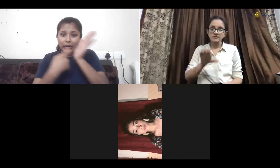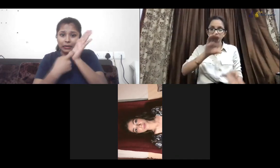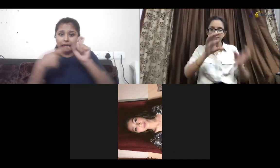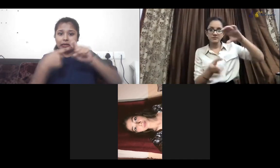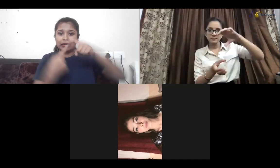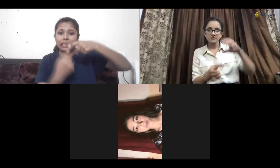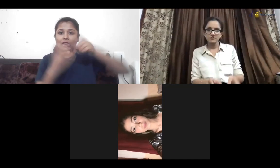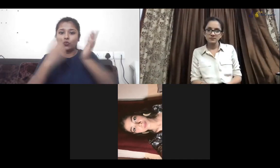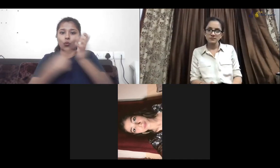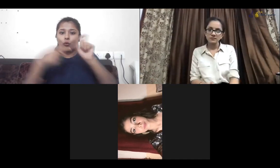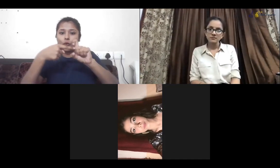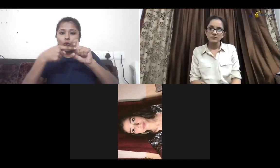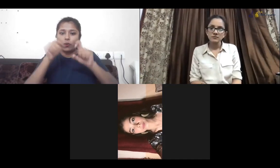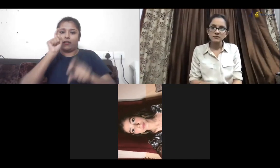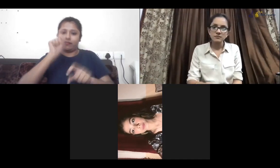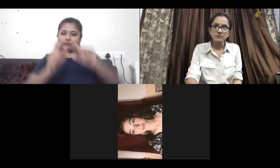I can't.